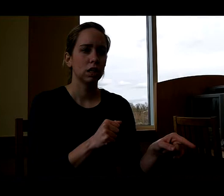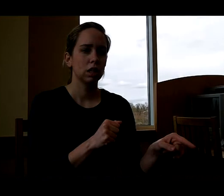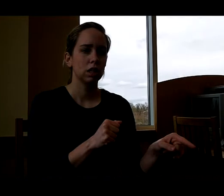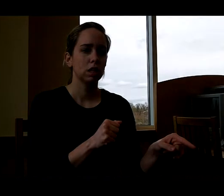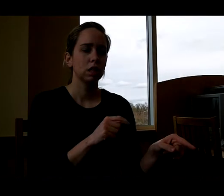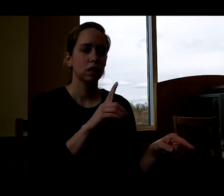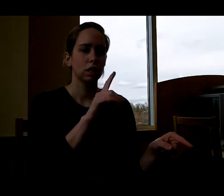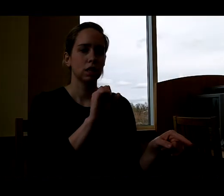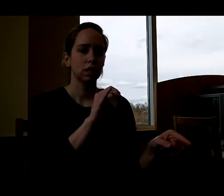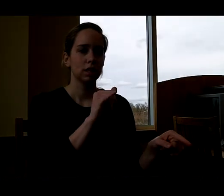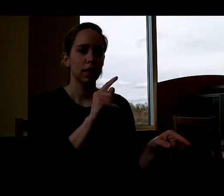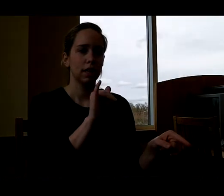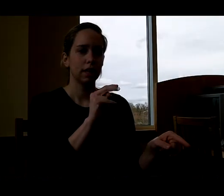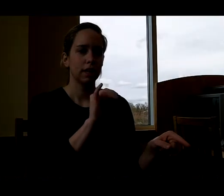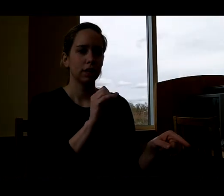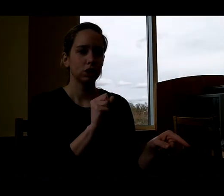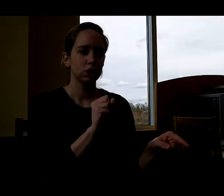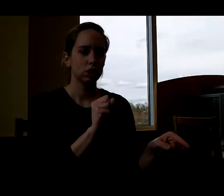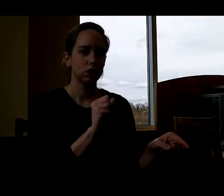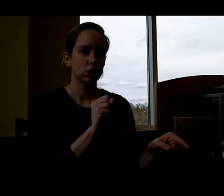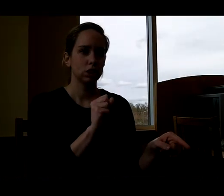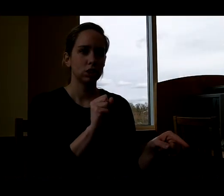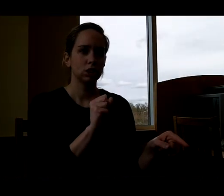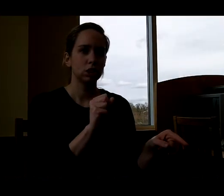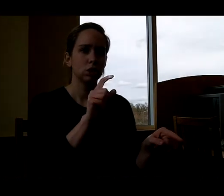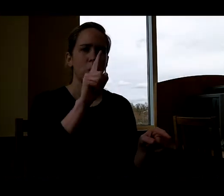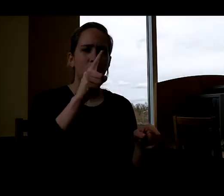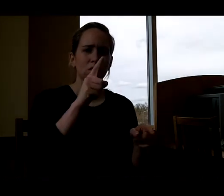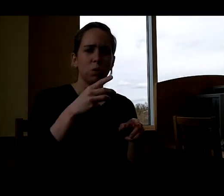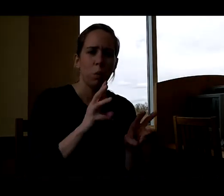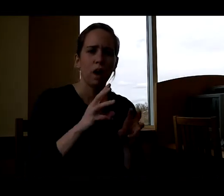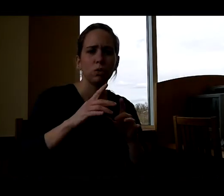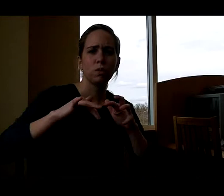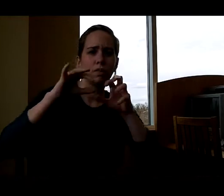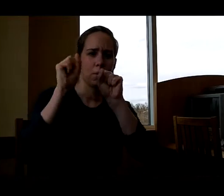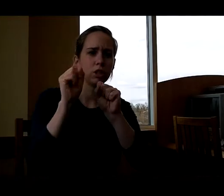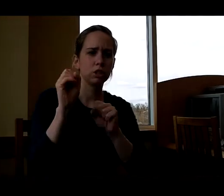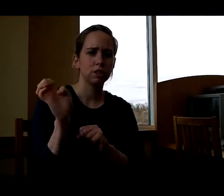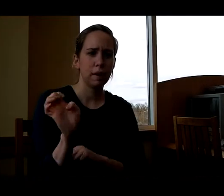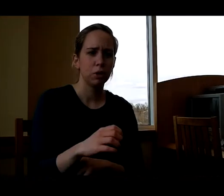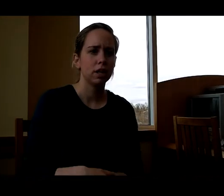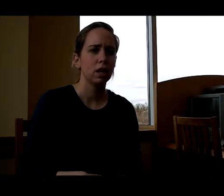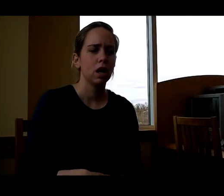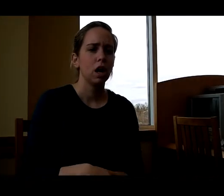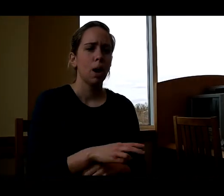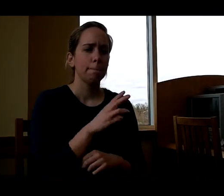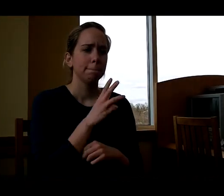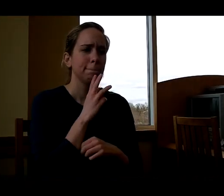Desalination. One method to use evaporation. Remember what that was? The water evaporates and the salt stays.